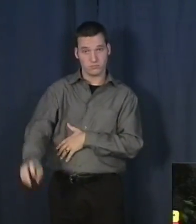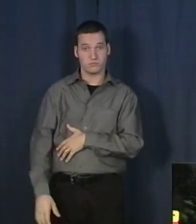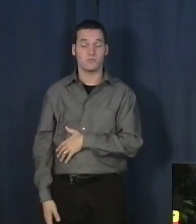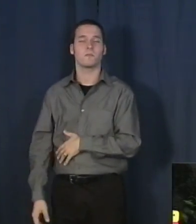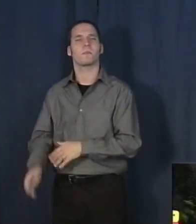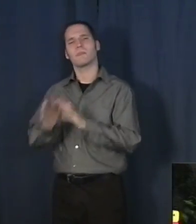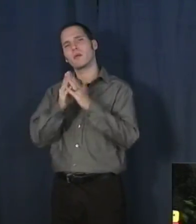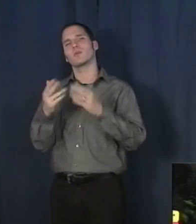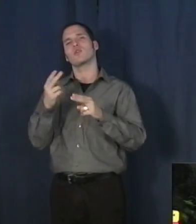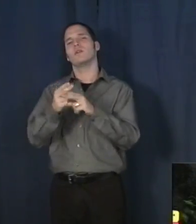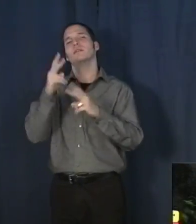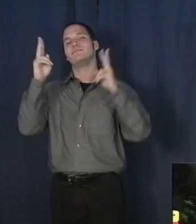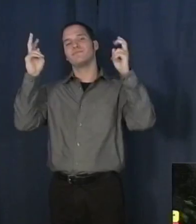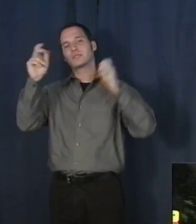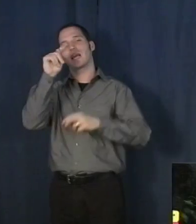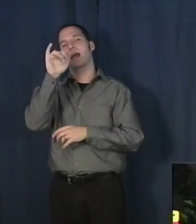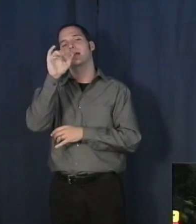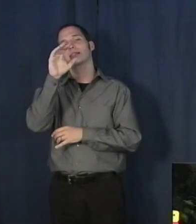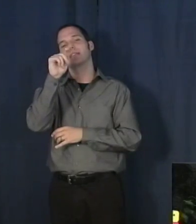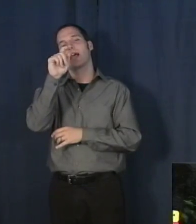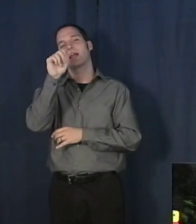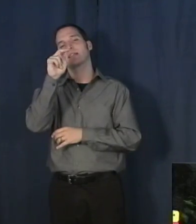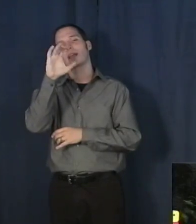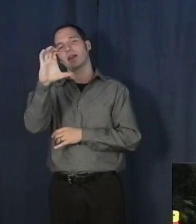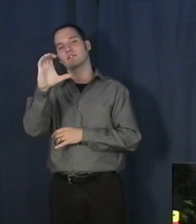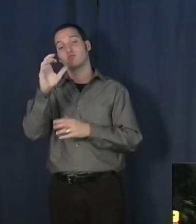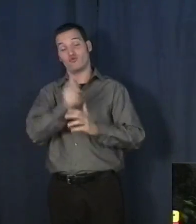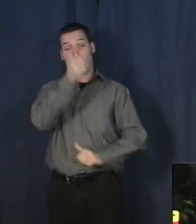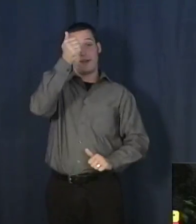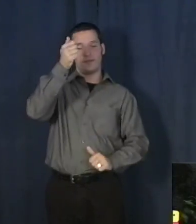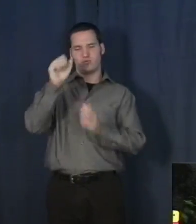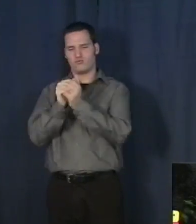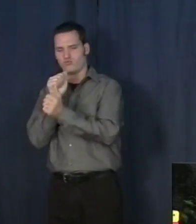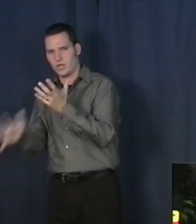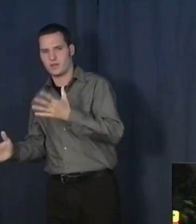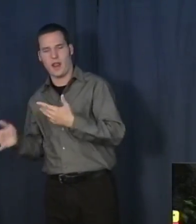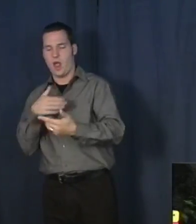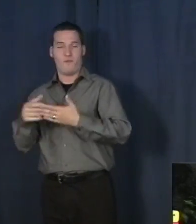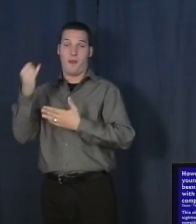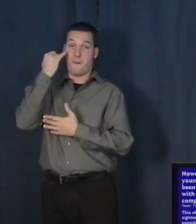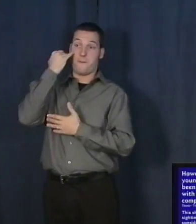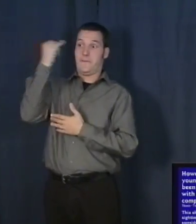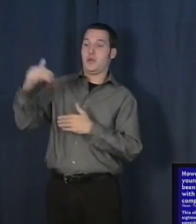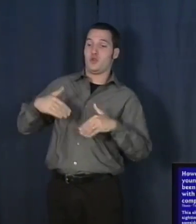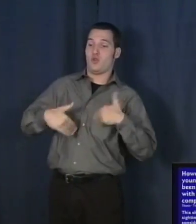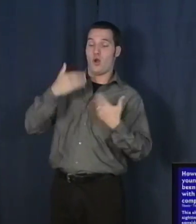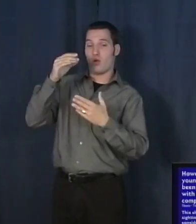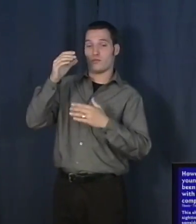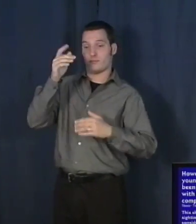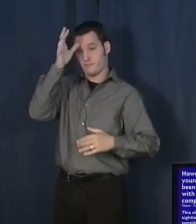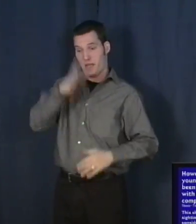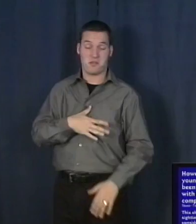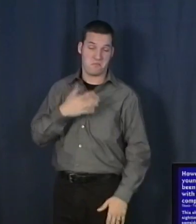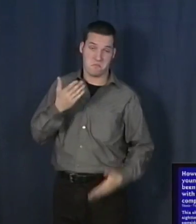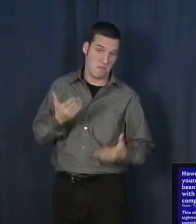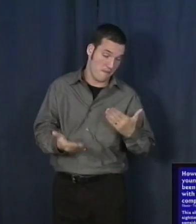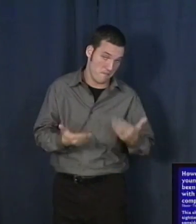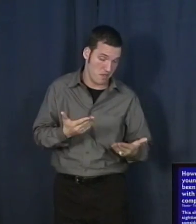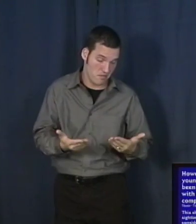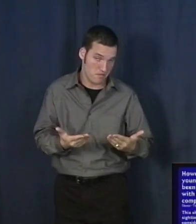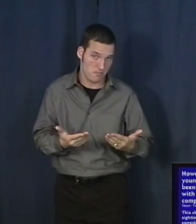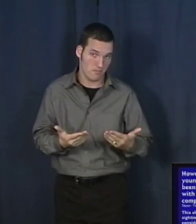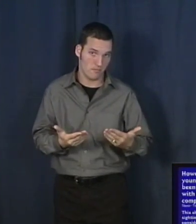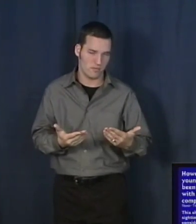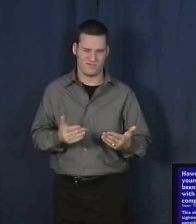what this author of this book says. This book is called Titanic, Triumph and Tragedy. The author says, however imaginative the young officer may have